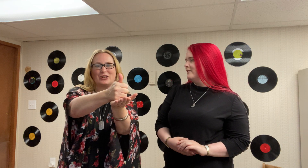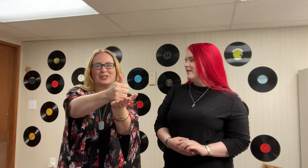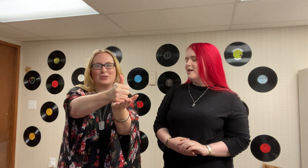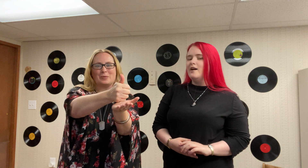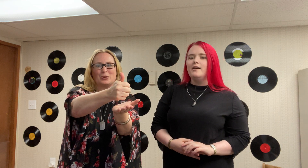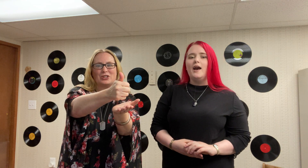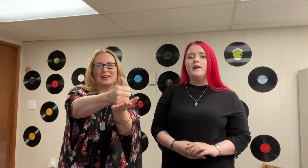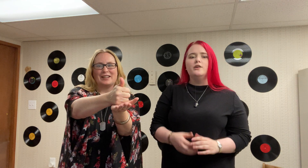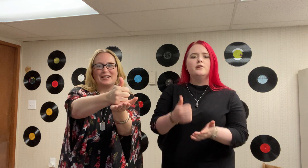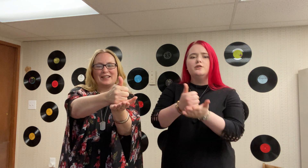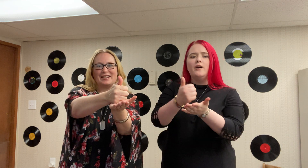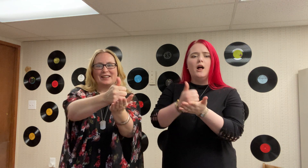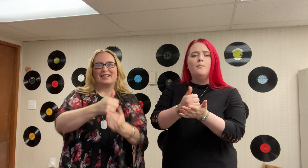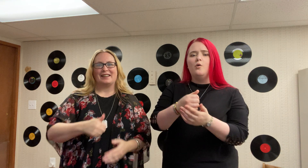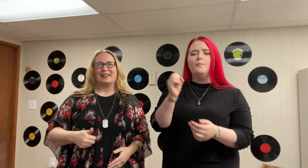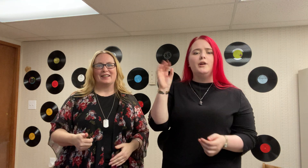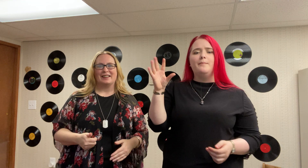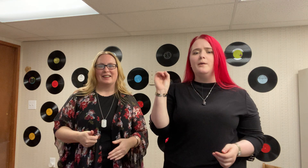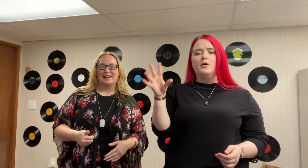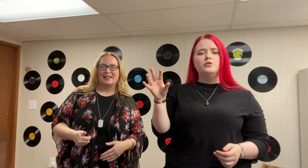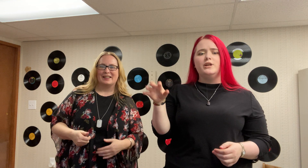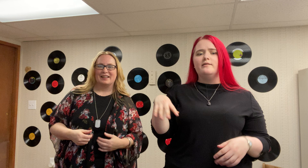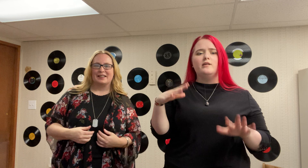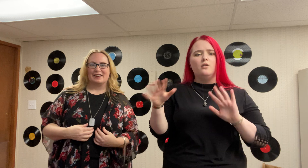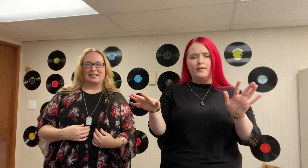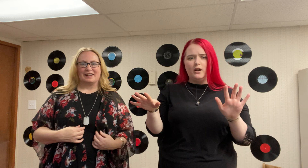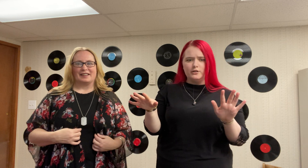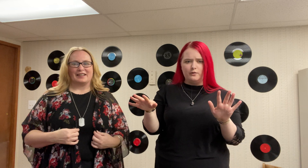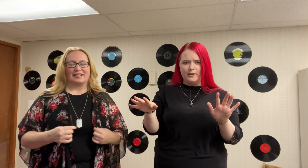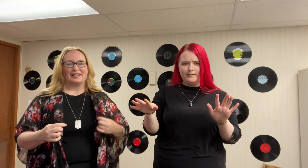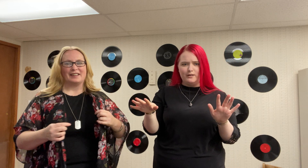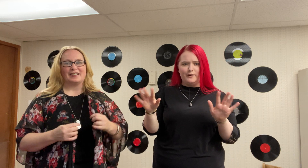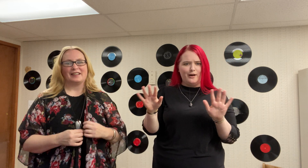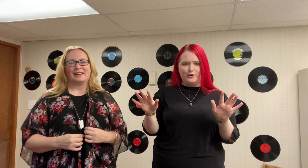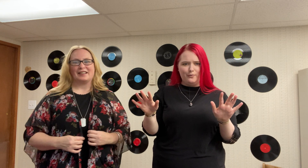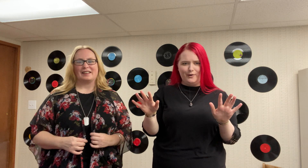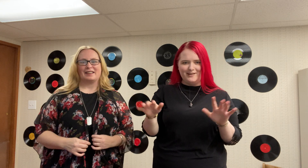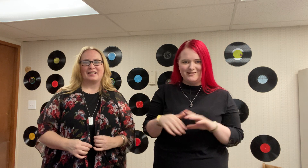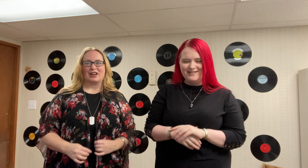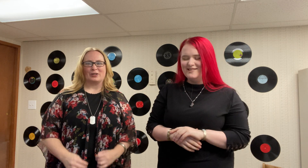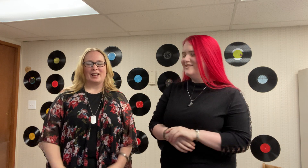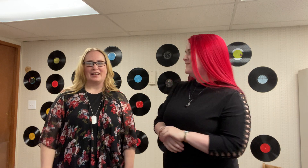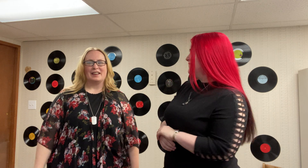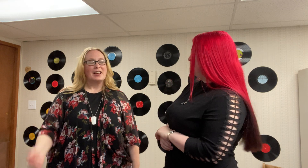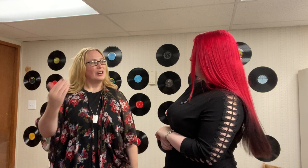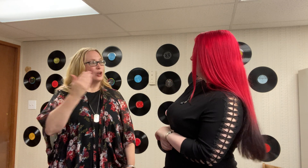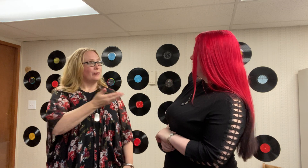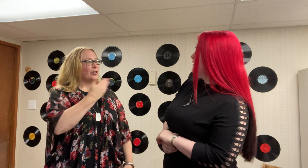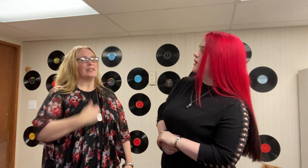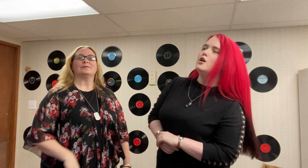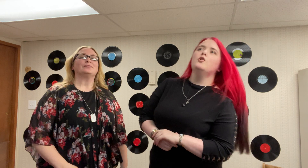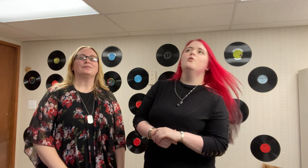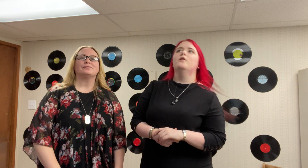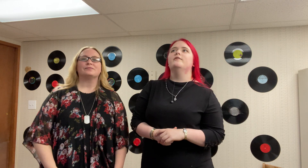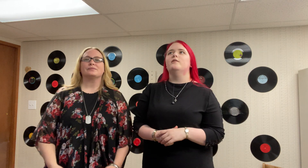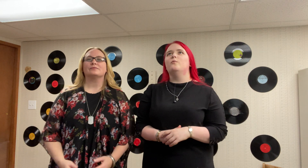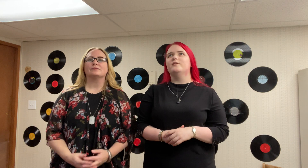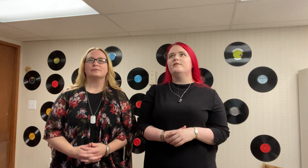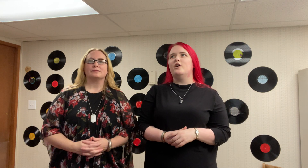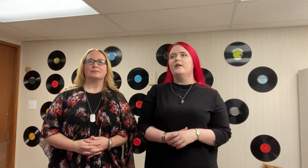do an emoji. Yeah, you could do help or put up an emoji, so then I'll totally slow down, no worries. Okay. Go for it. Cool. So we're